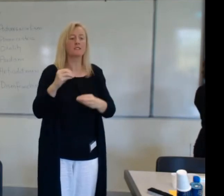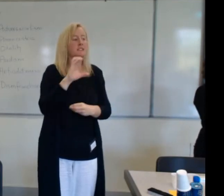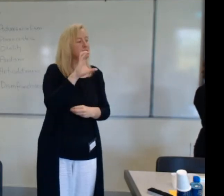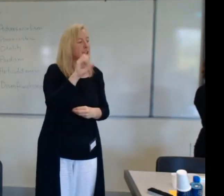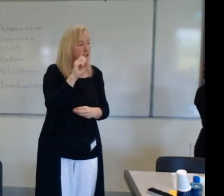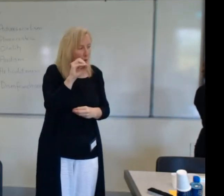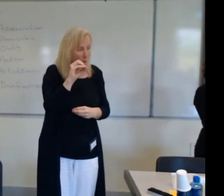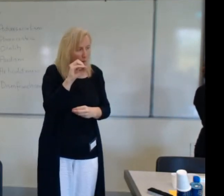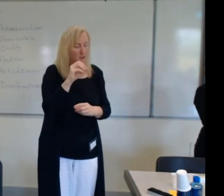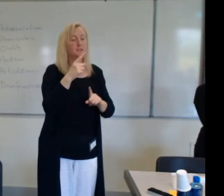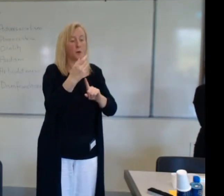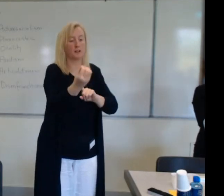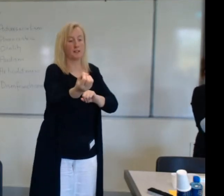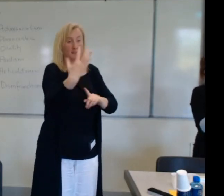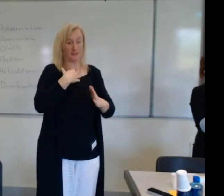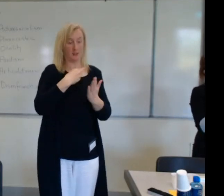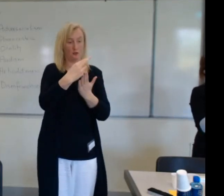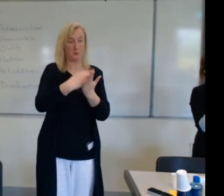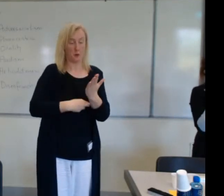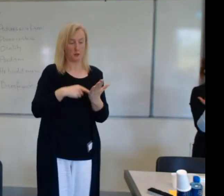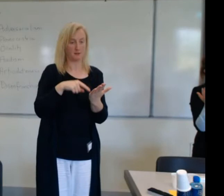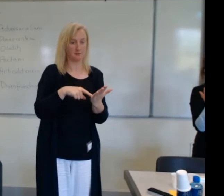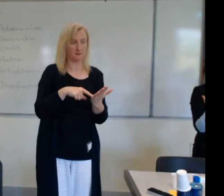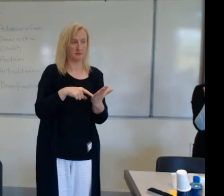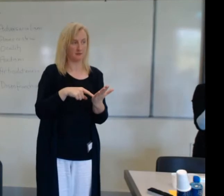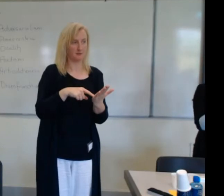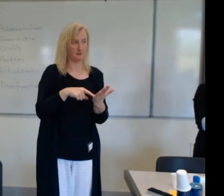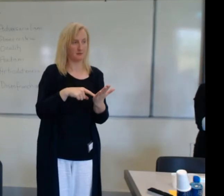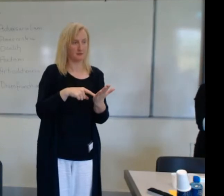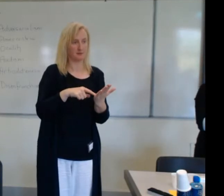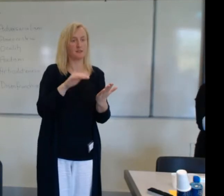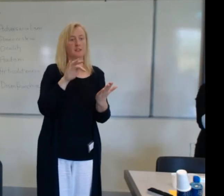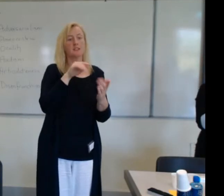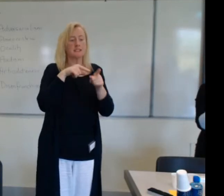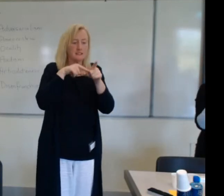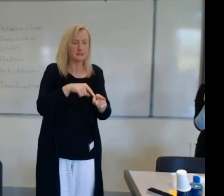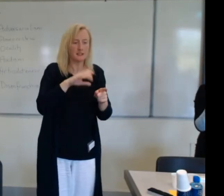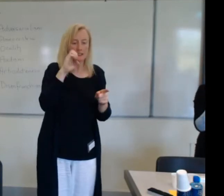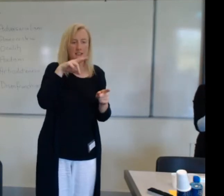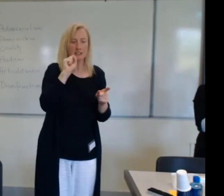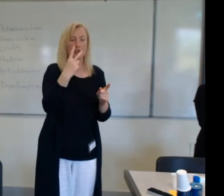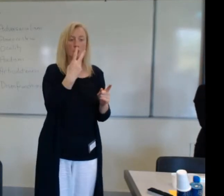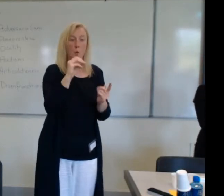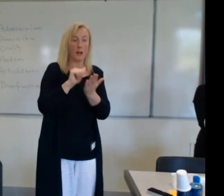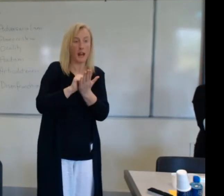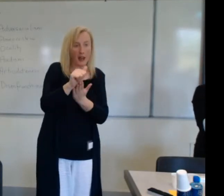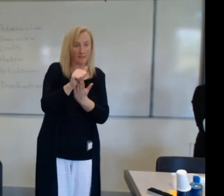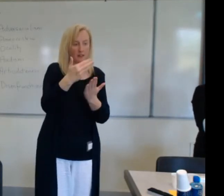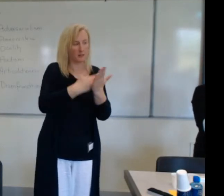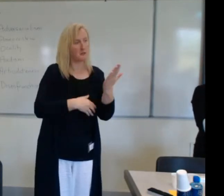they sent us a report saying, based on the census 2011, there are 87